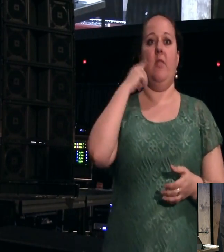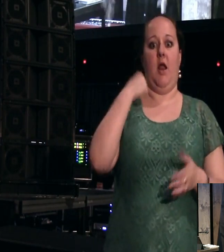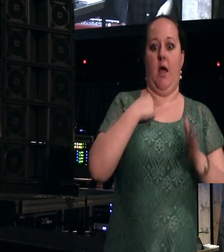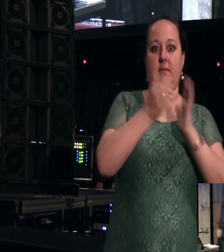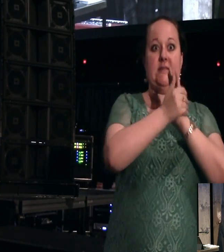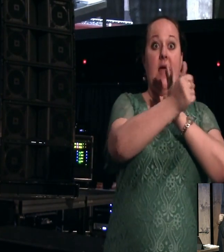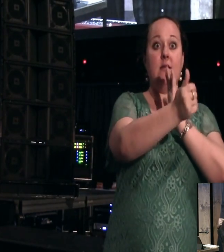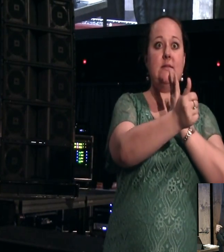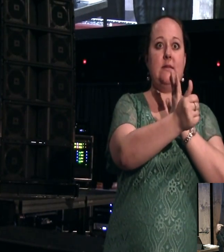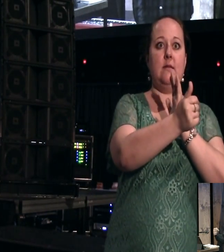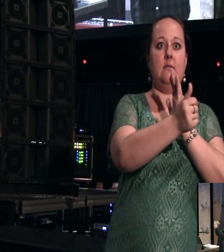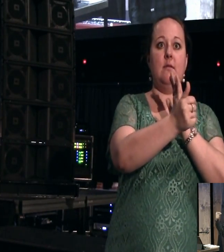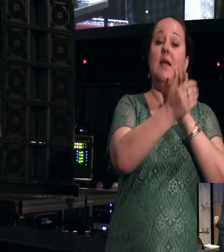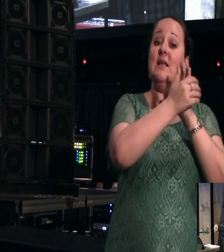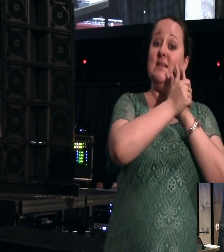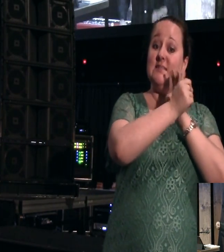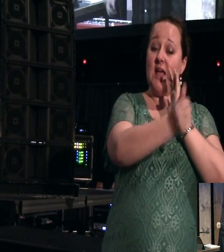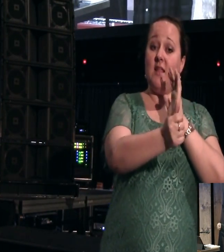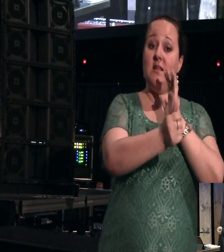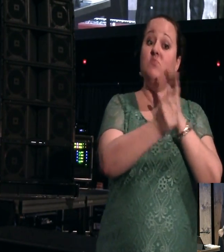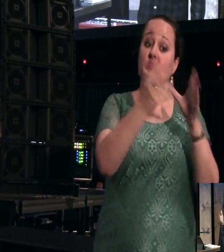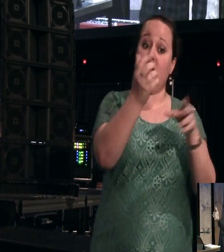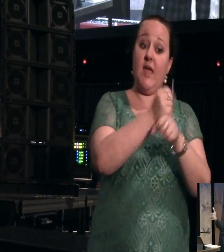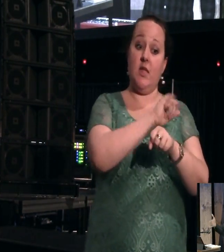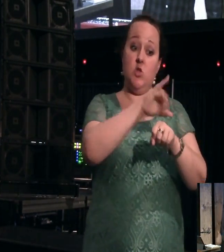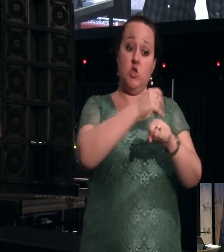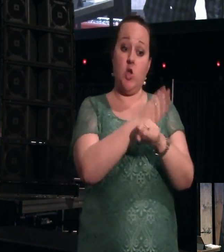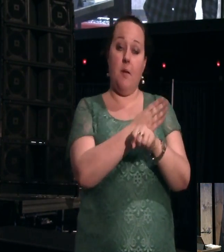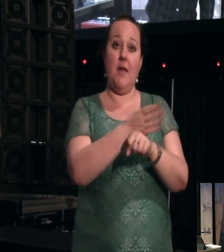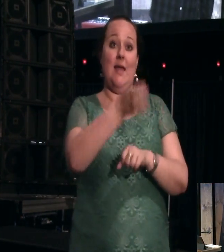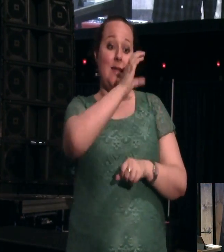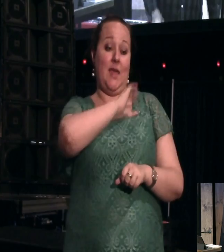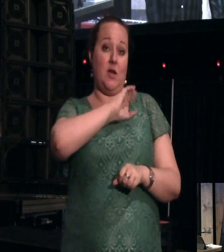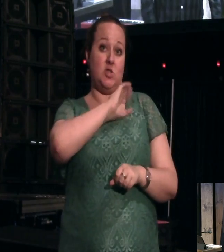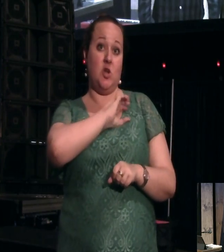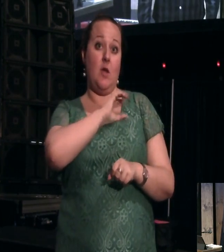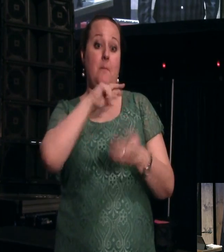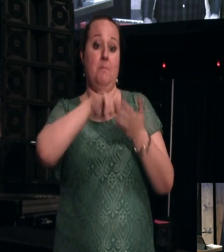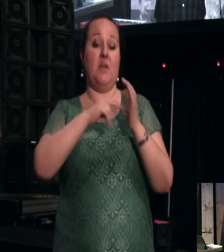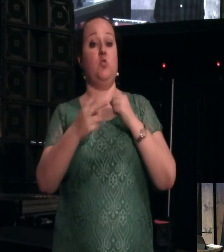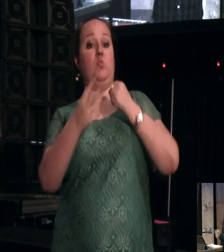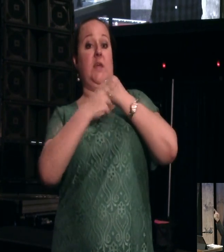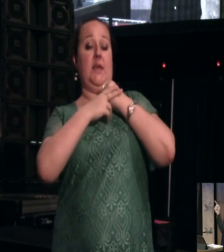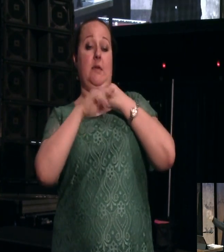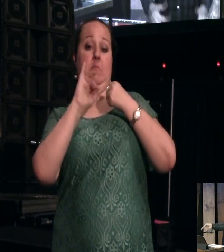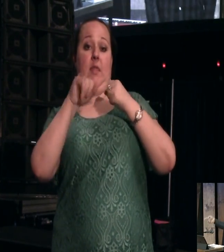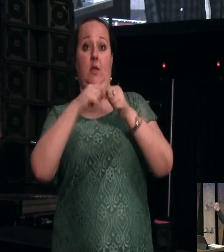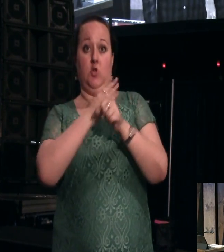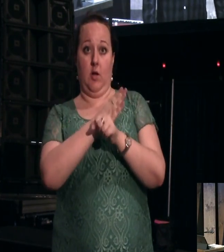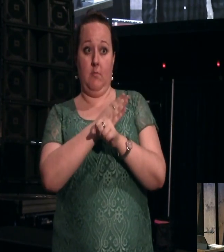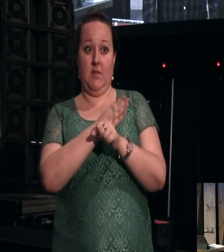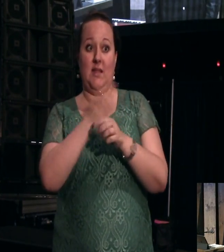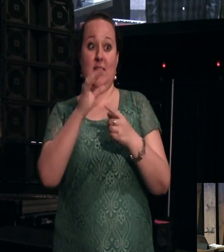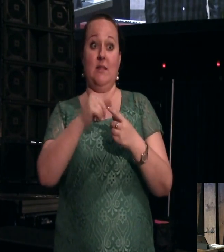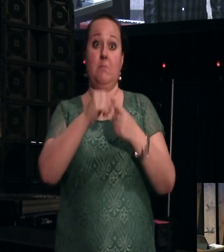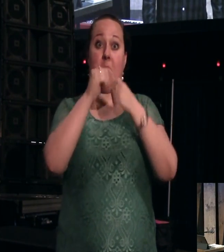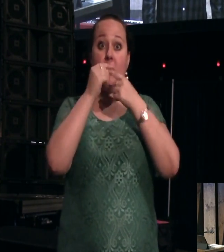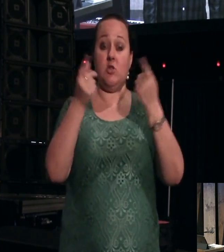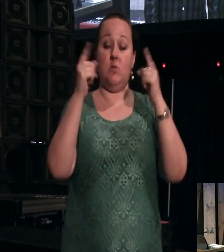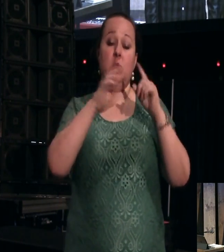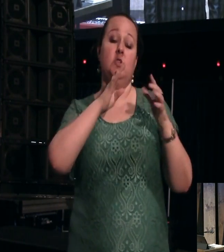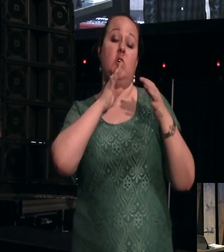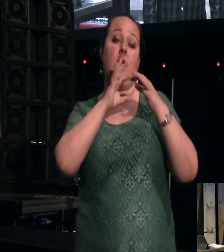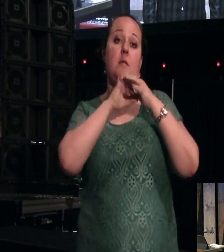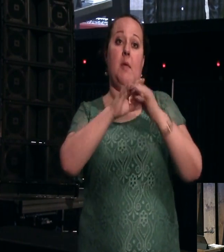ministry settings because they thought that I was talented. Here's what you need to know. Talent will get you a job. Character will keep you in